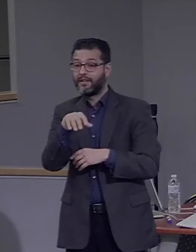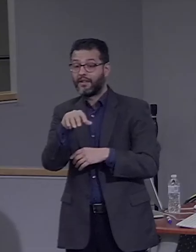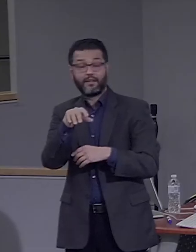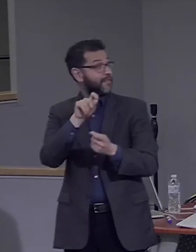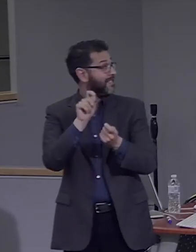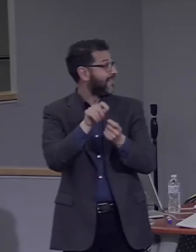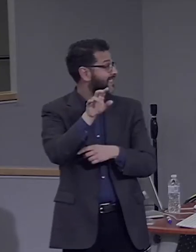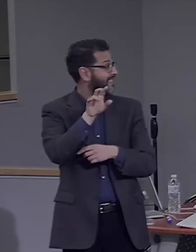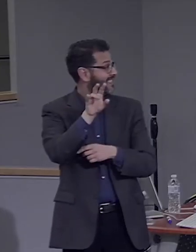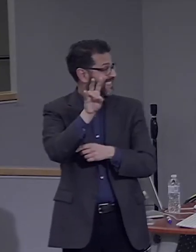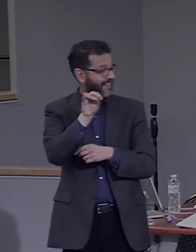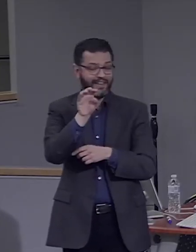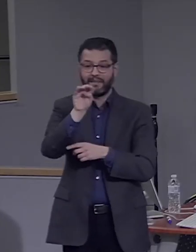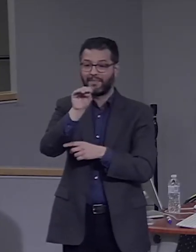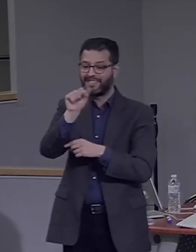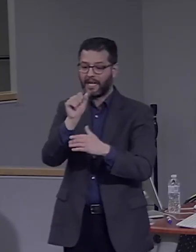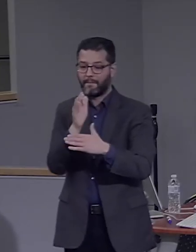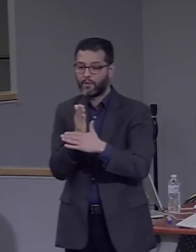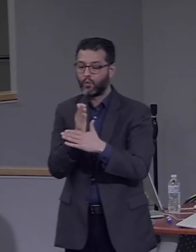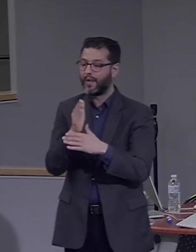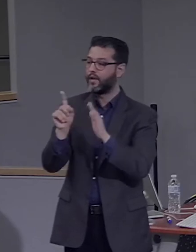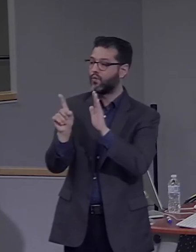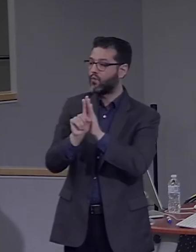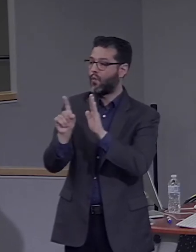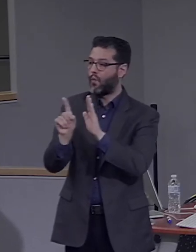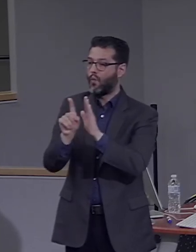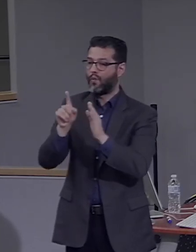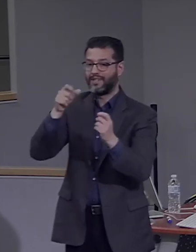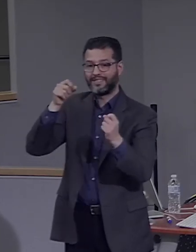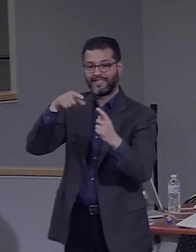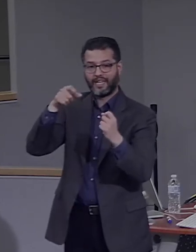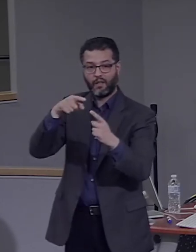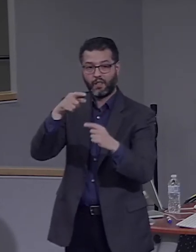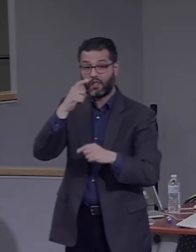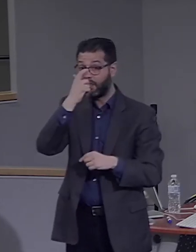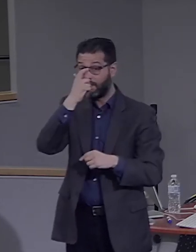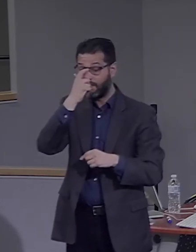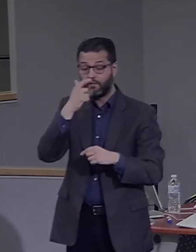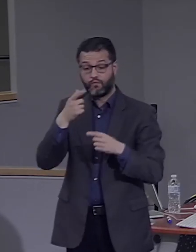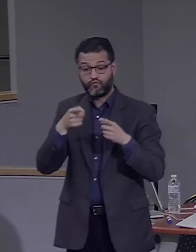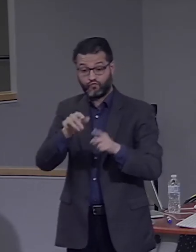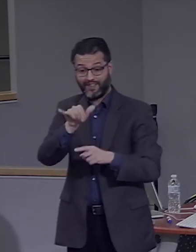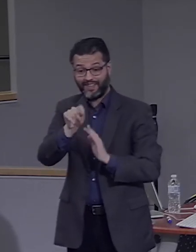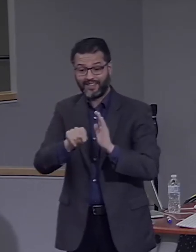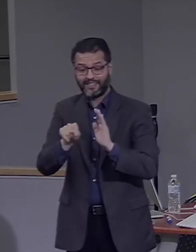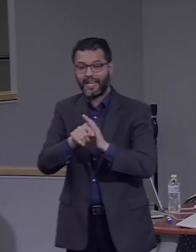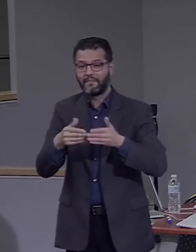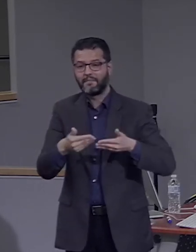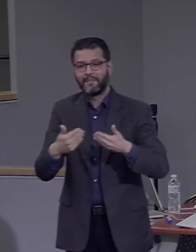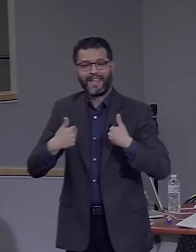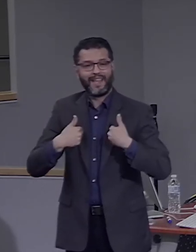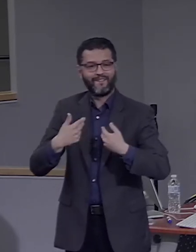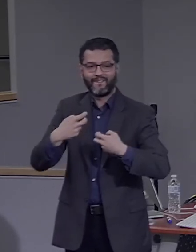between tone signals in this case babies had a lot of difficulty